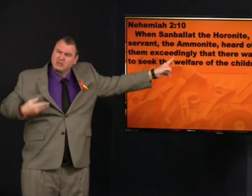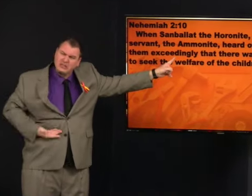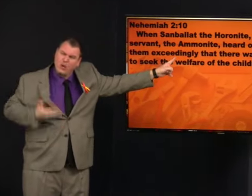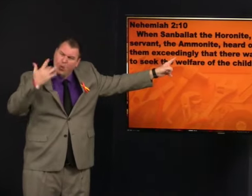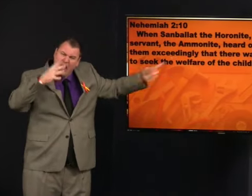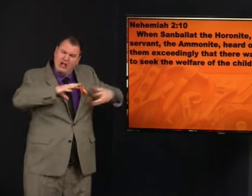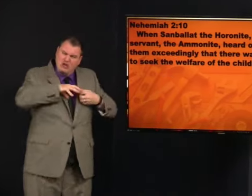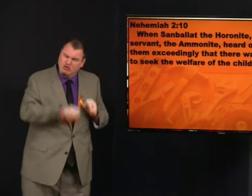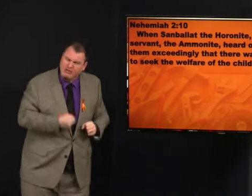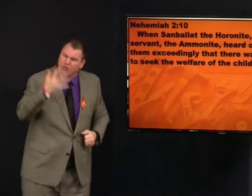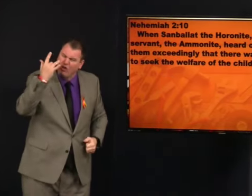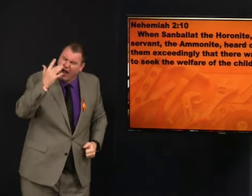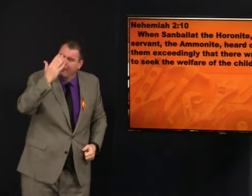happy?